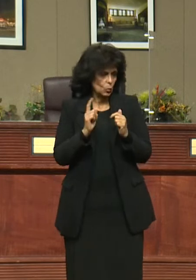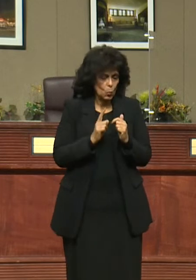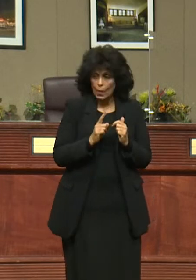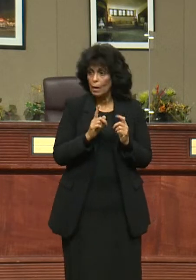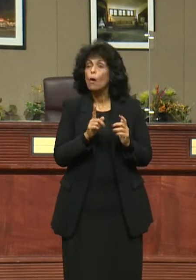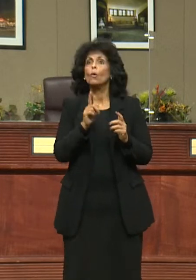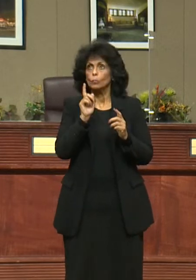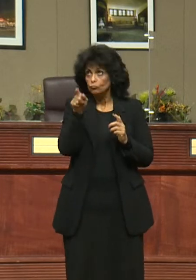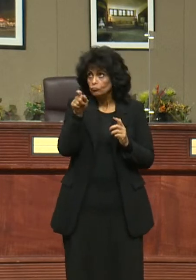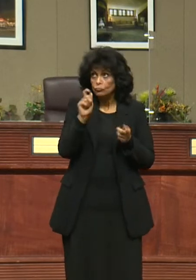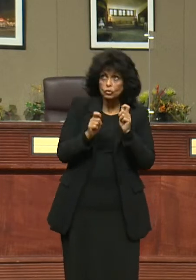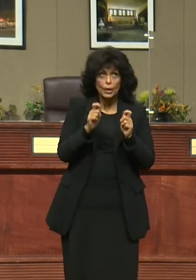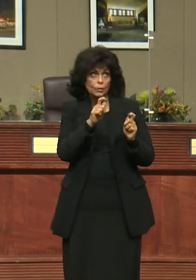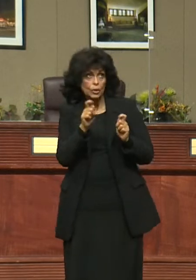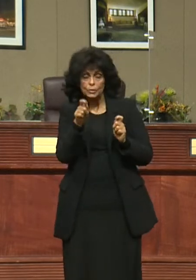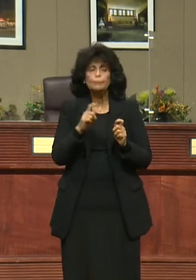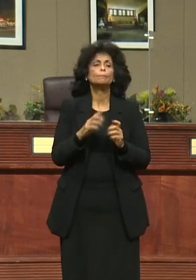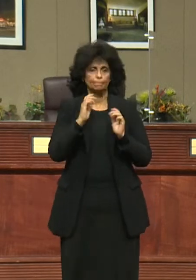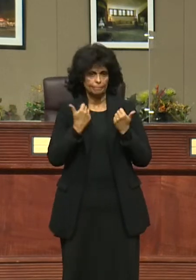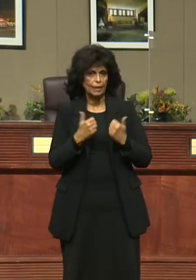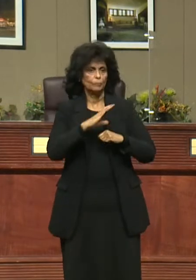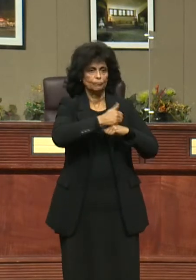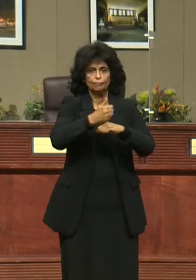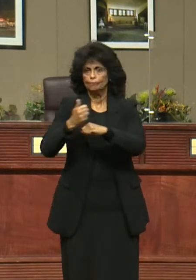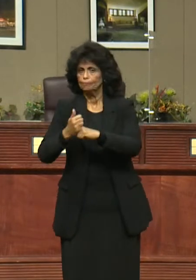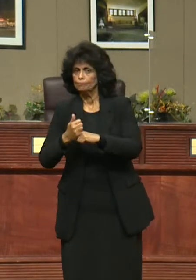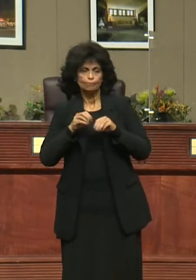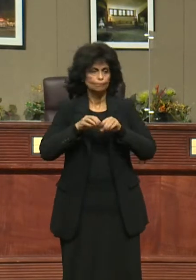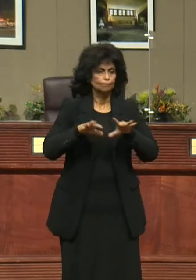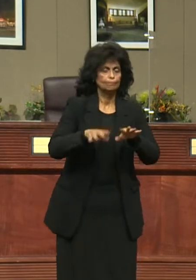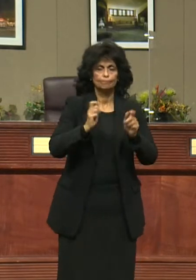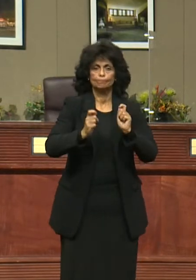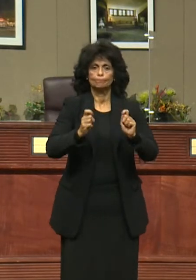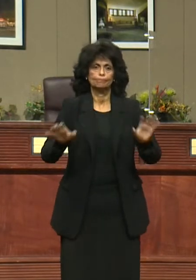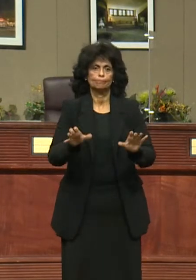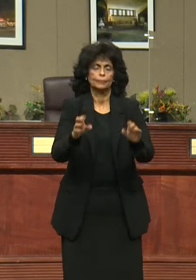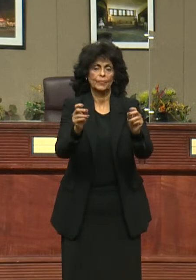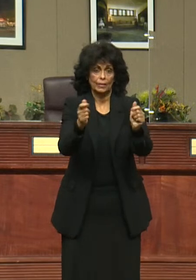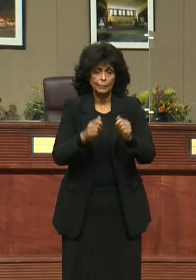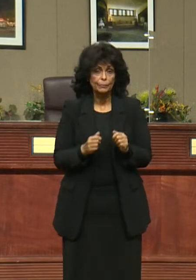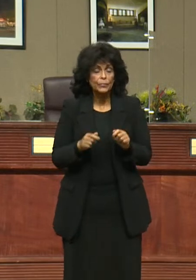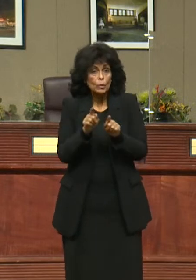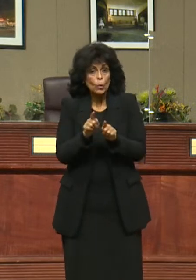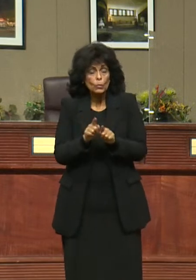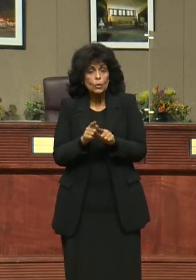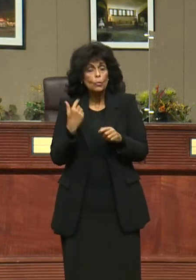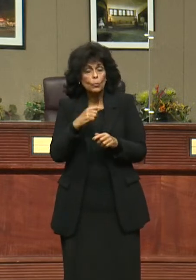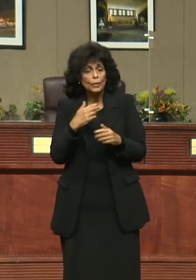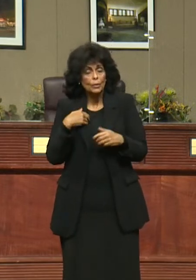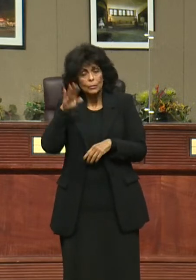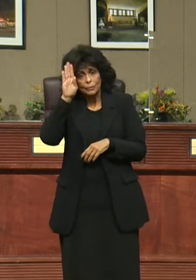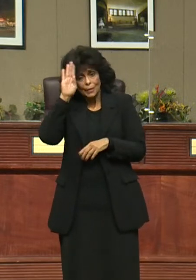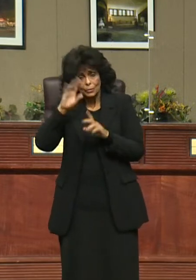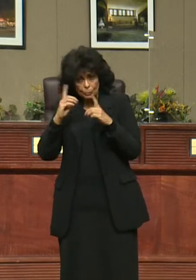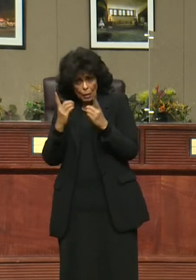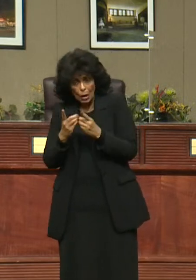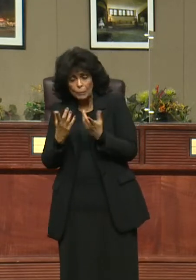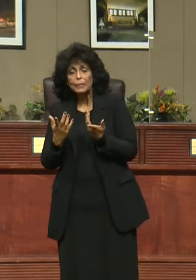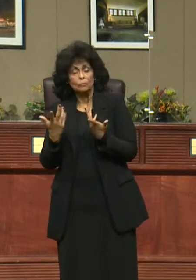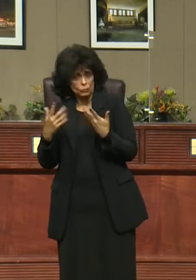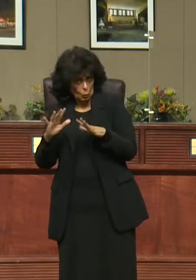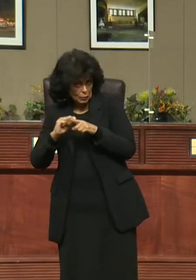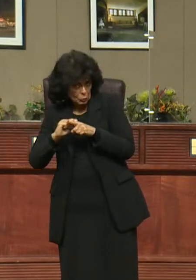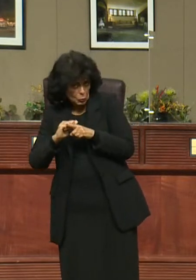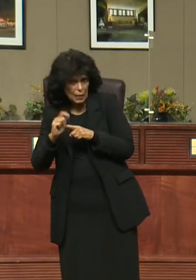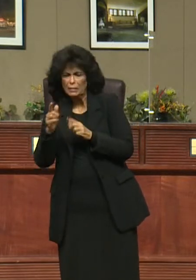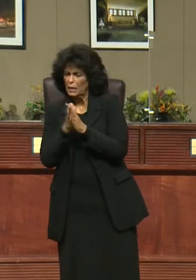fire department are very eager to participate. We have trained as many, and we will continue to train. And